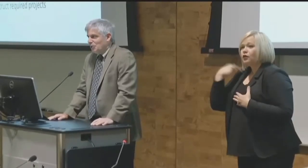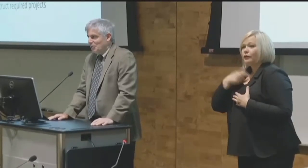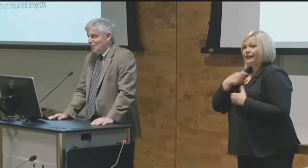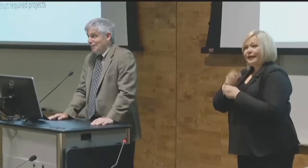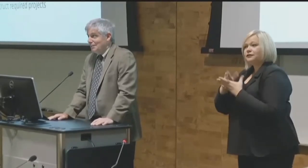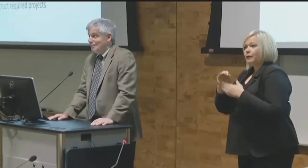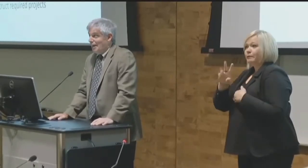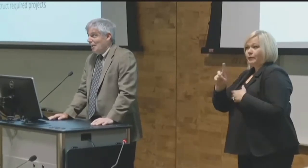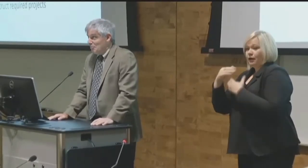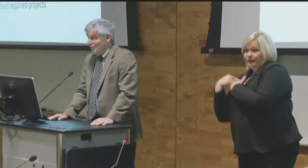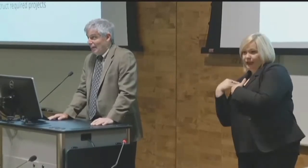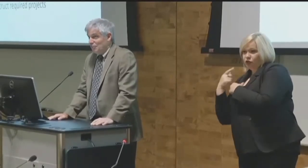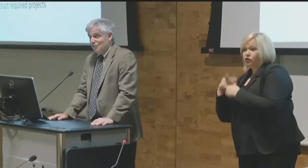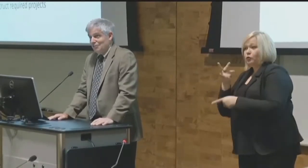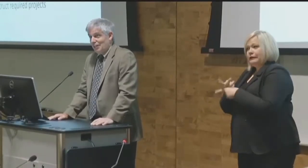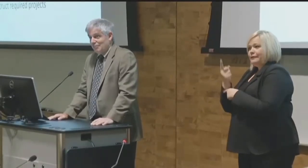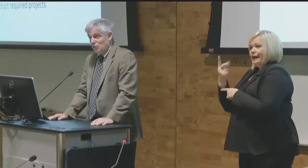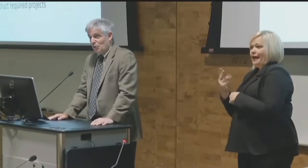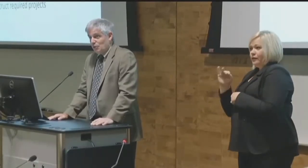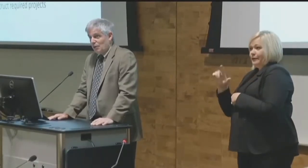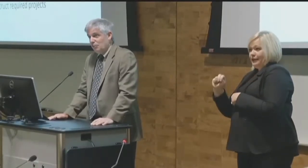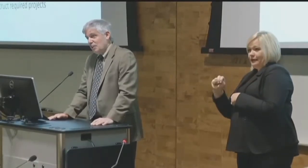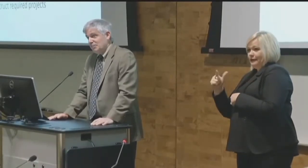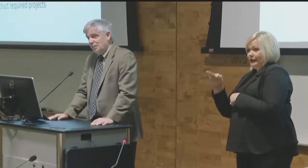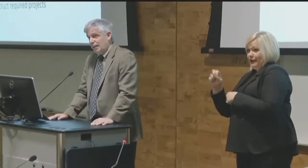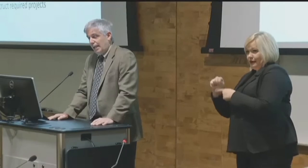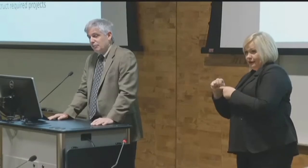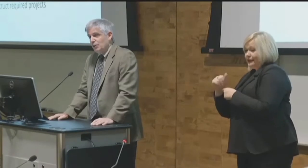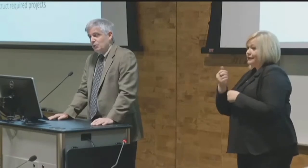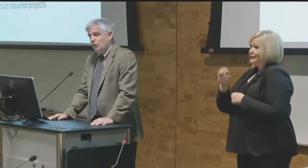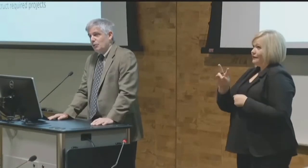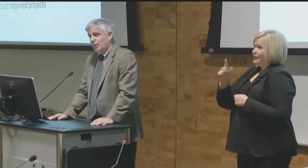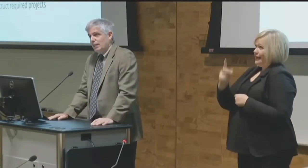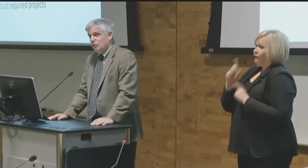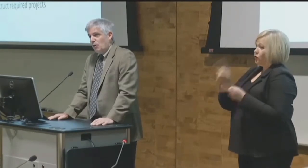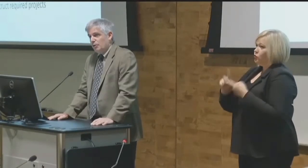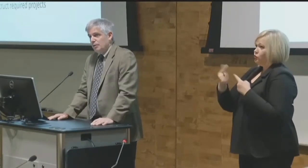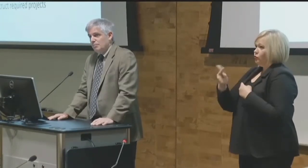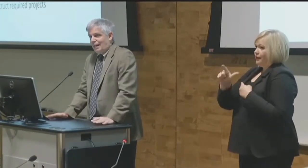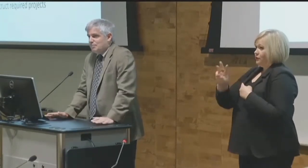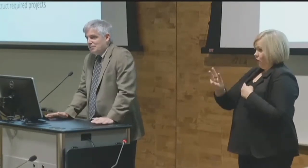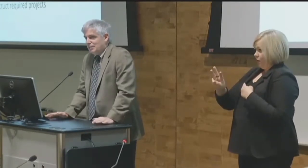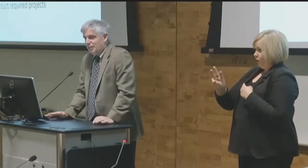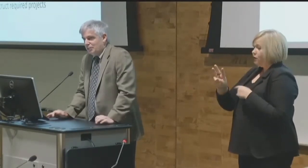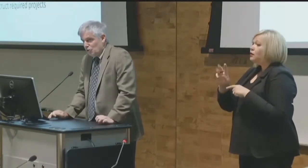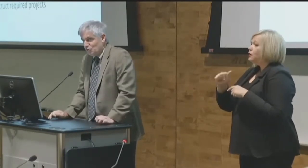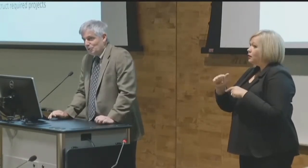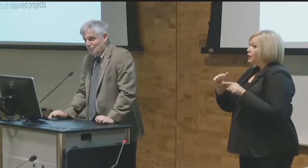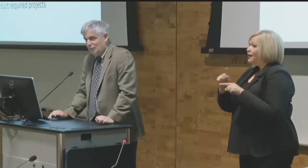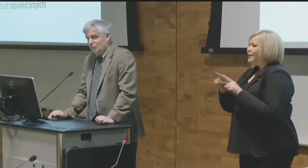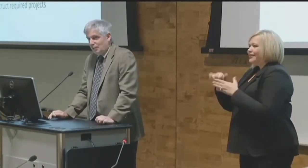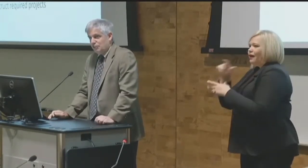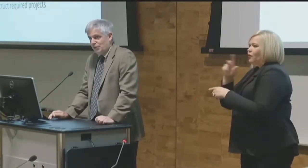obligations, so we're going to retain a half a million gallons a day of those water rights, and 17 and a half will go to Great Lakes Water. But that's basically